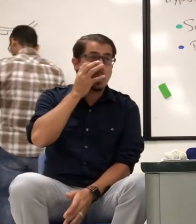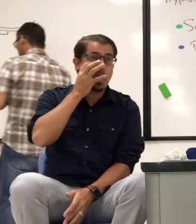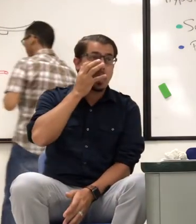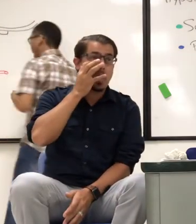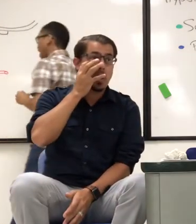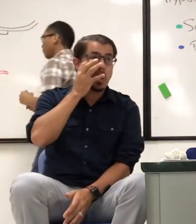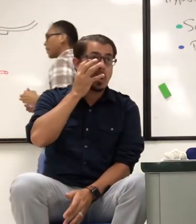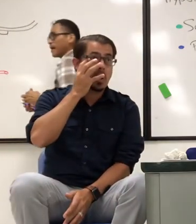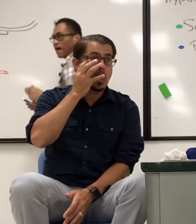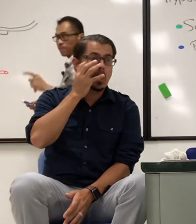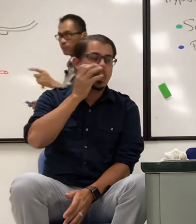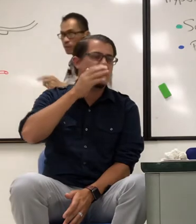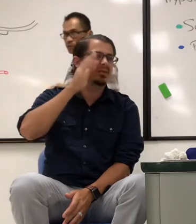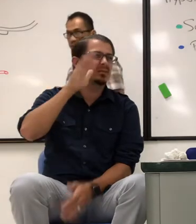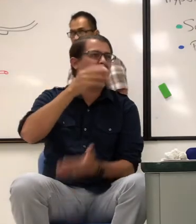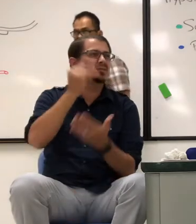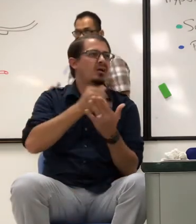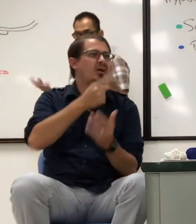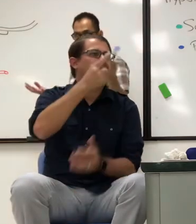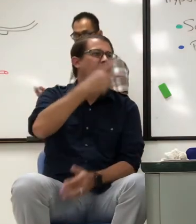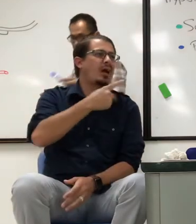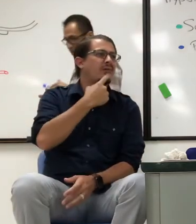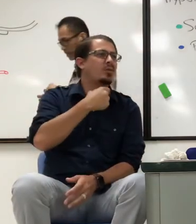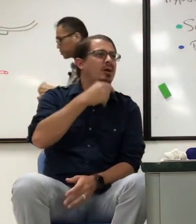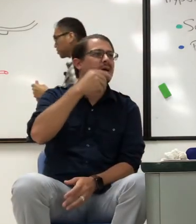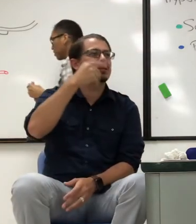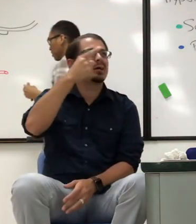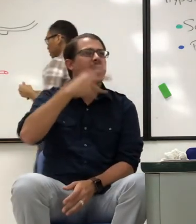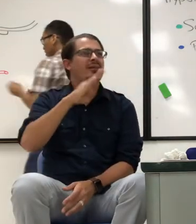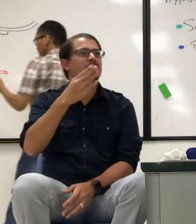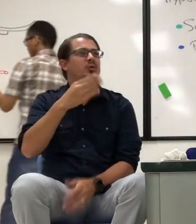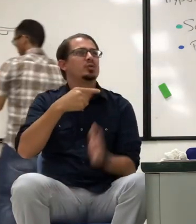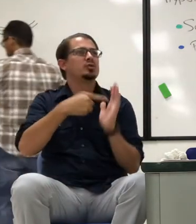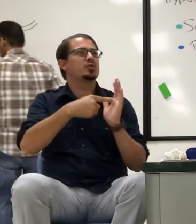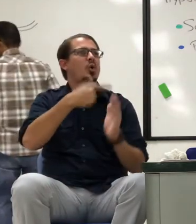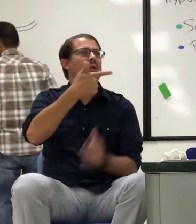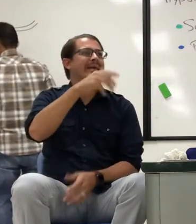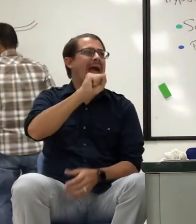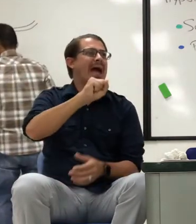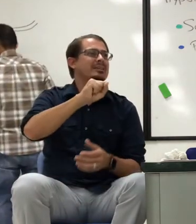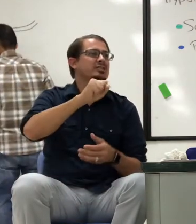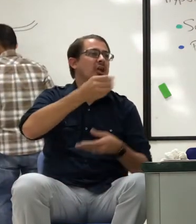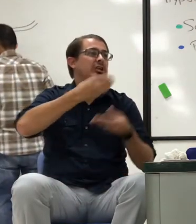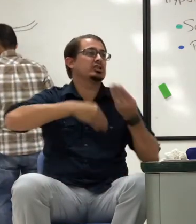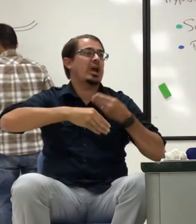Capillary bed. I'll draw it half red, half blue to symbolize gas exchange.